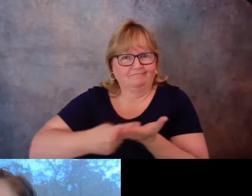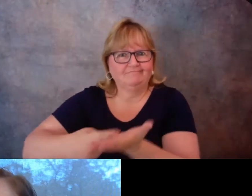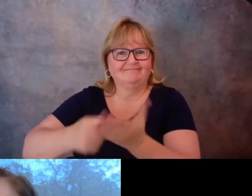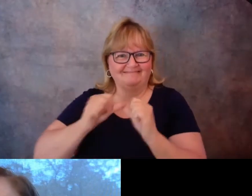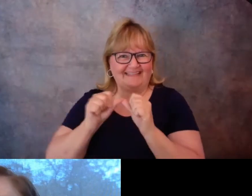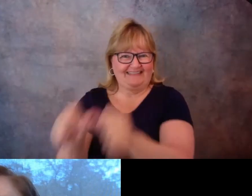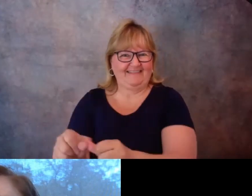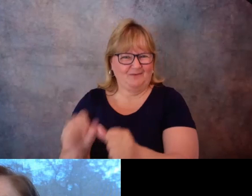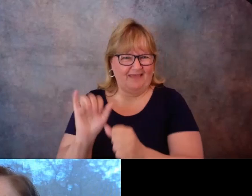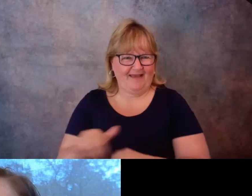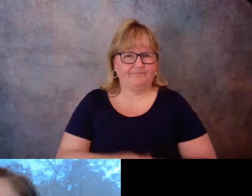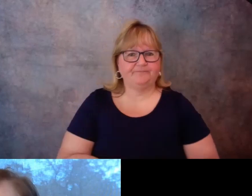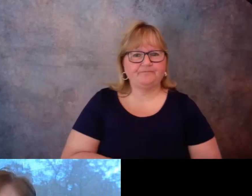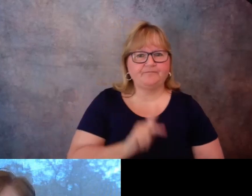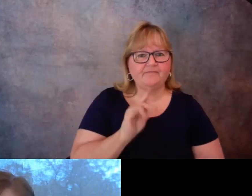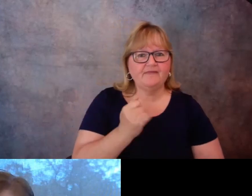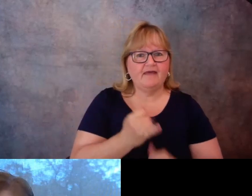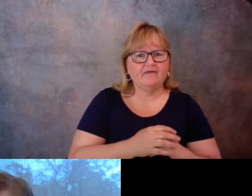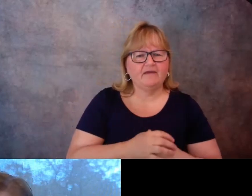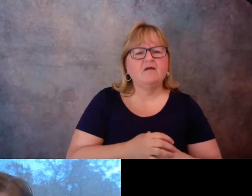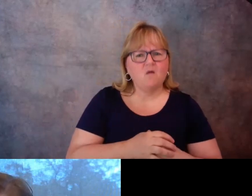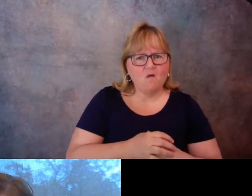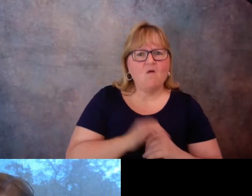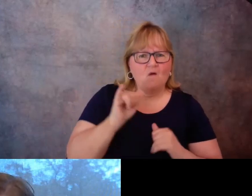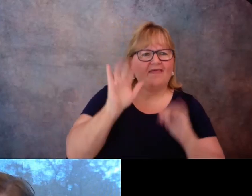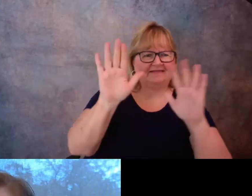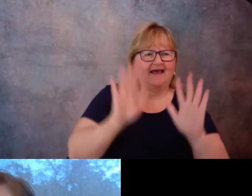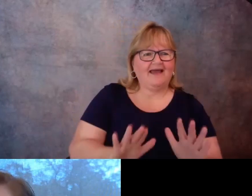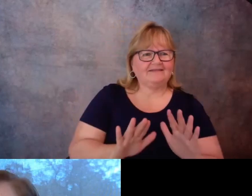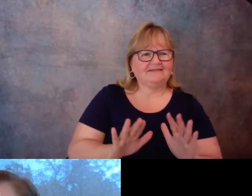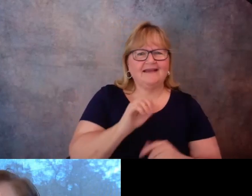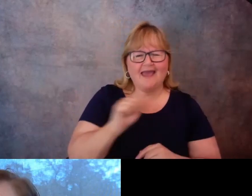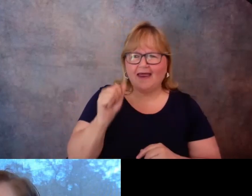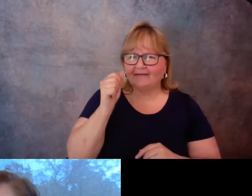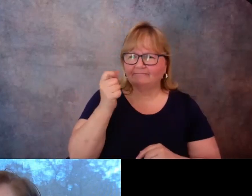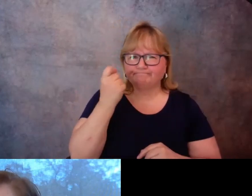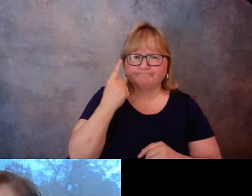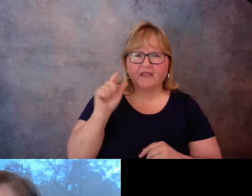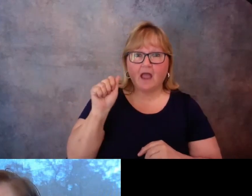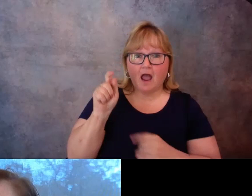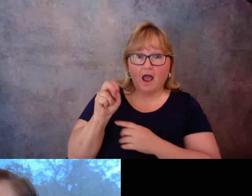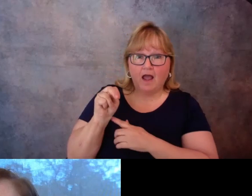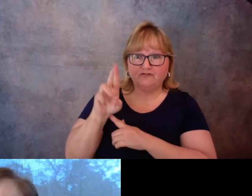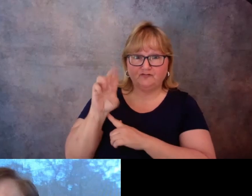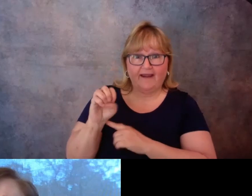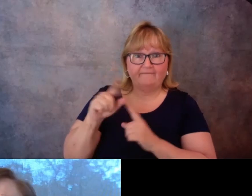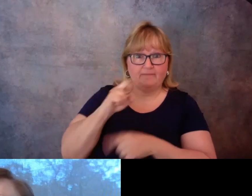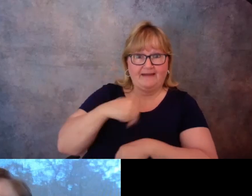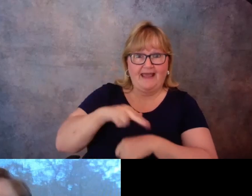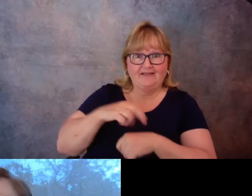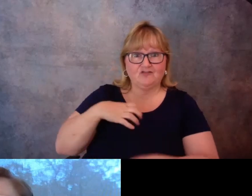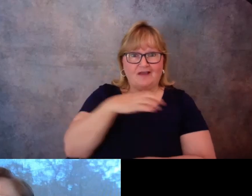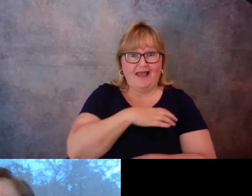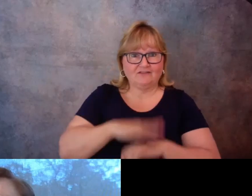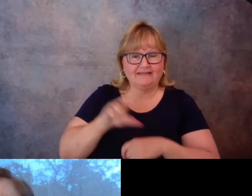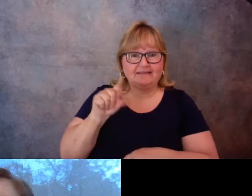Excellent. And that, you know, one of the things when we had the presentation by Andre from the National Council on Disability, he talked